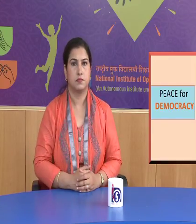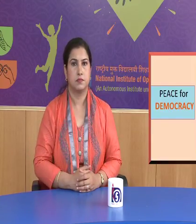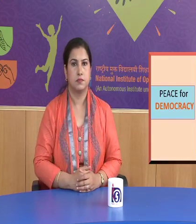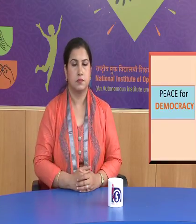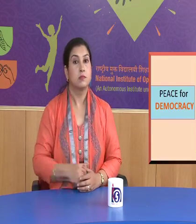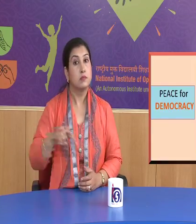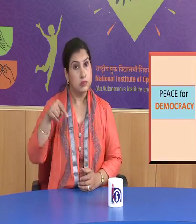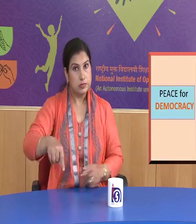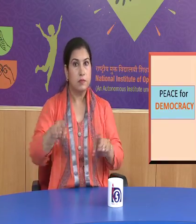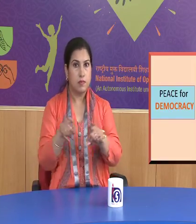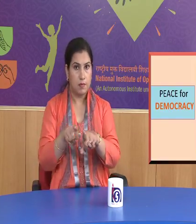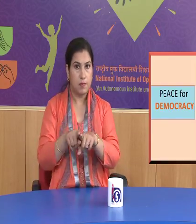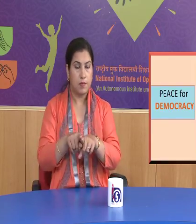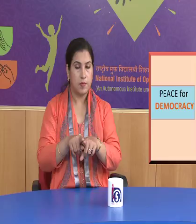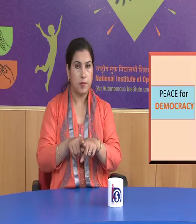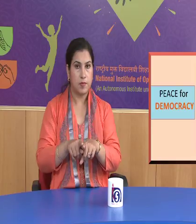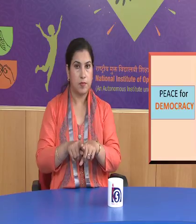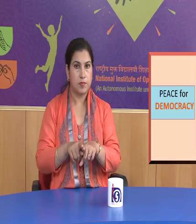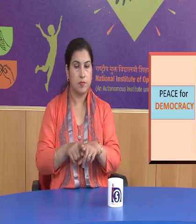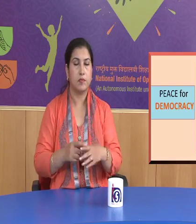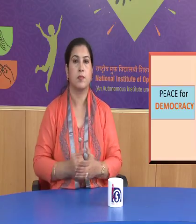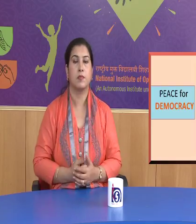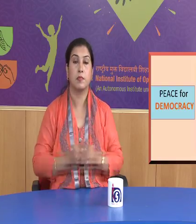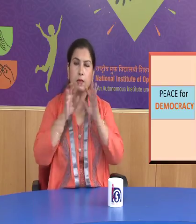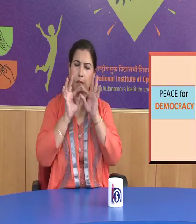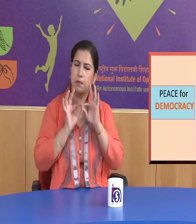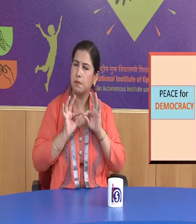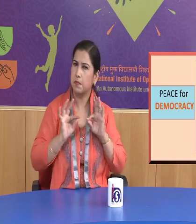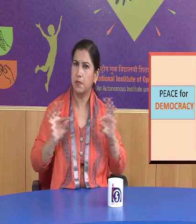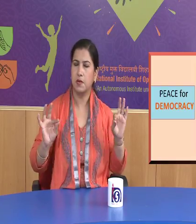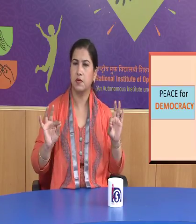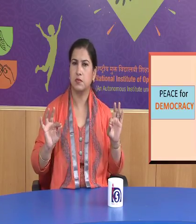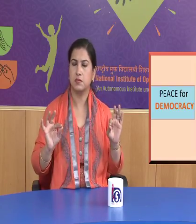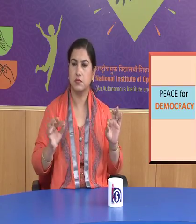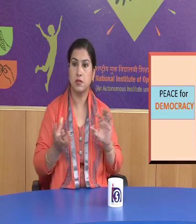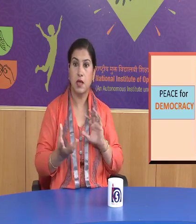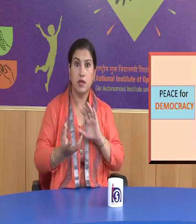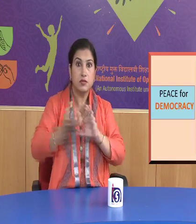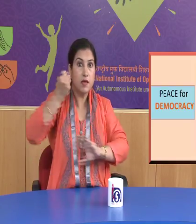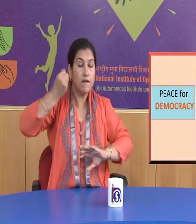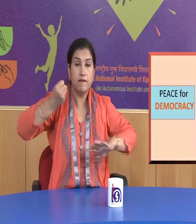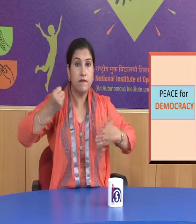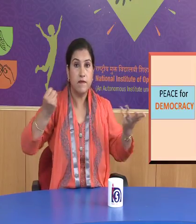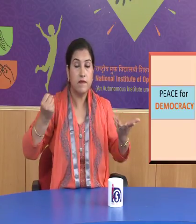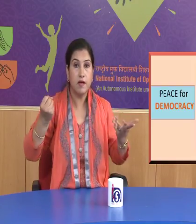At the same time, peace cannot be achieved in the absence of